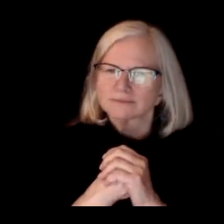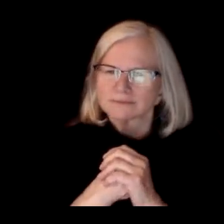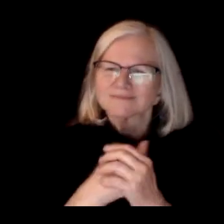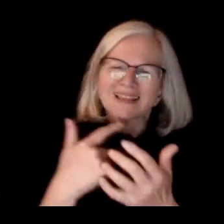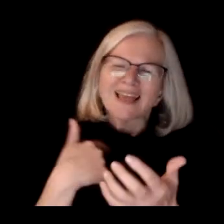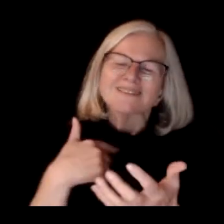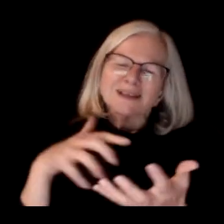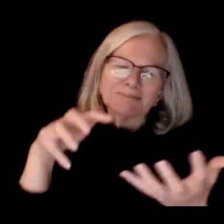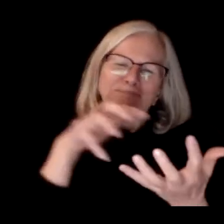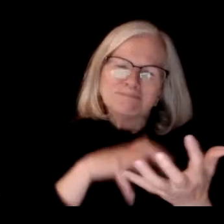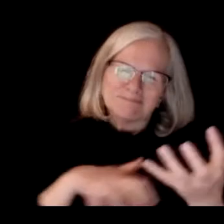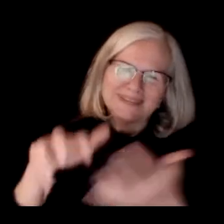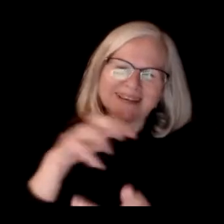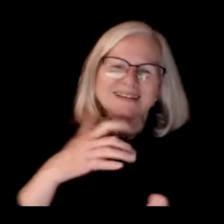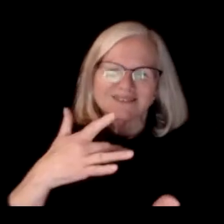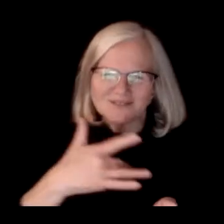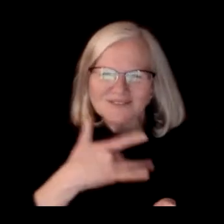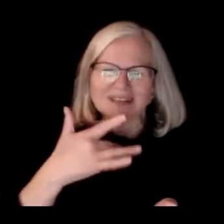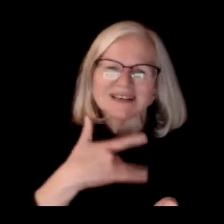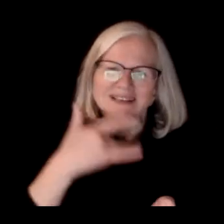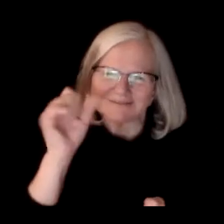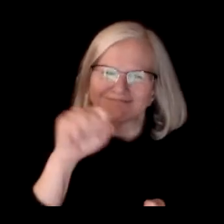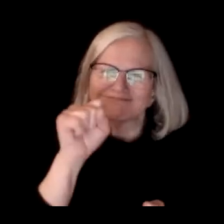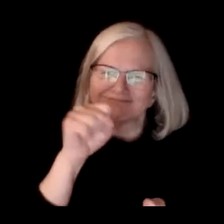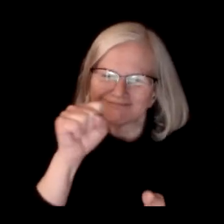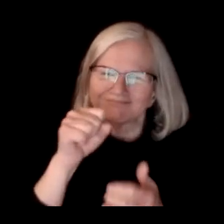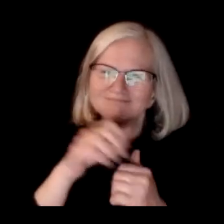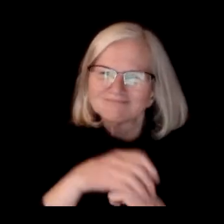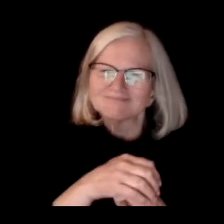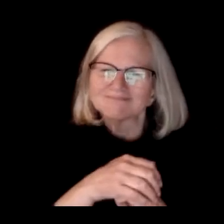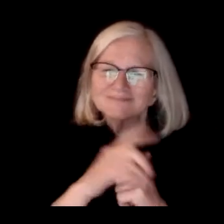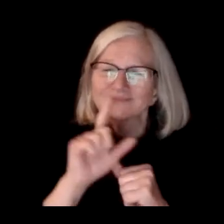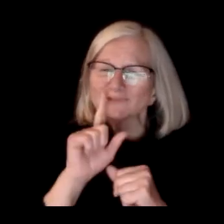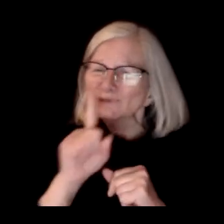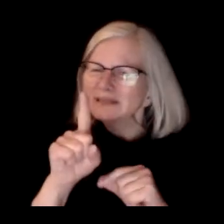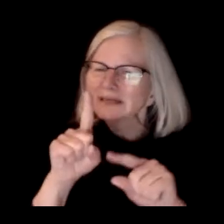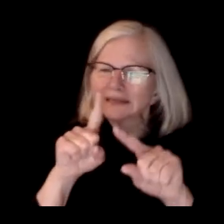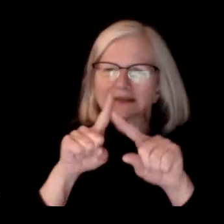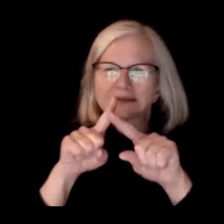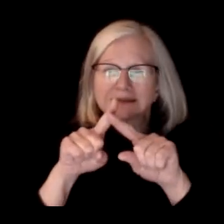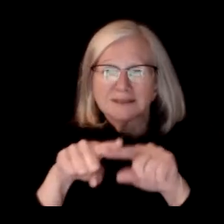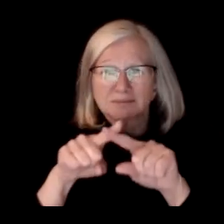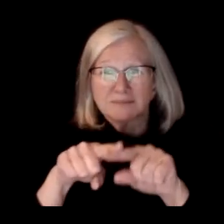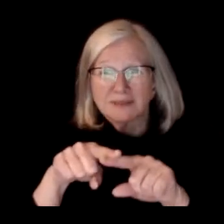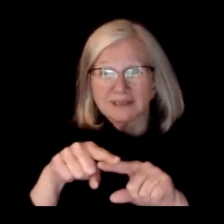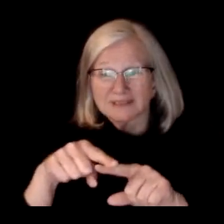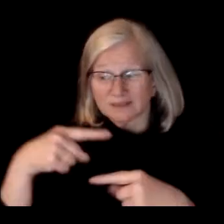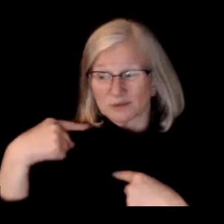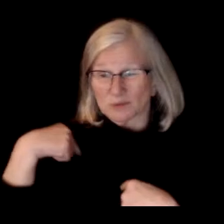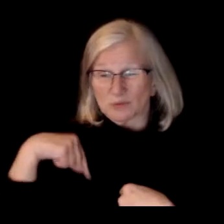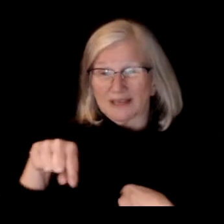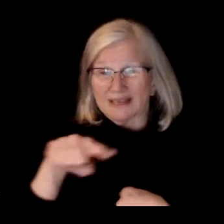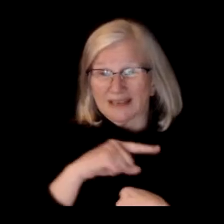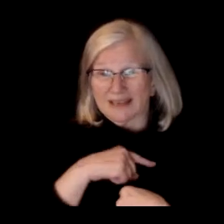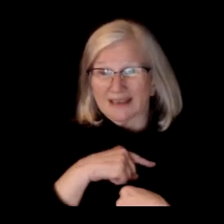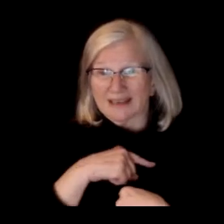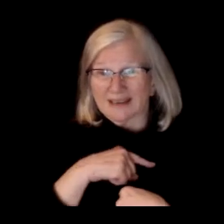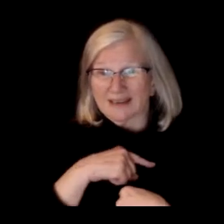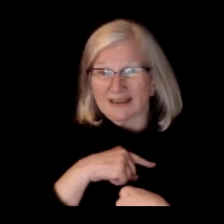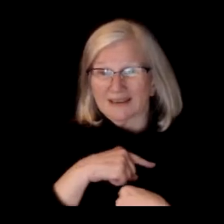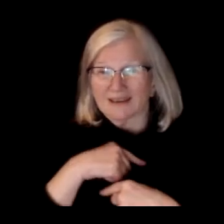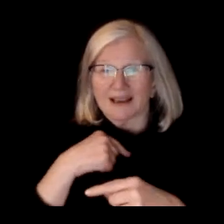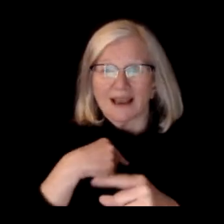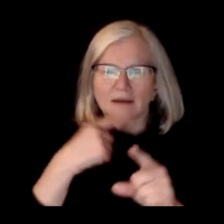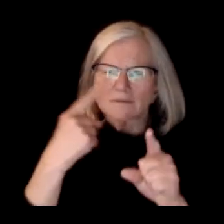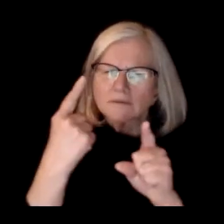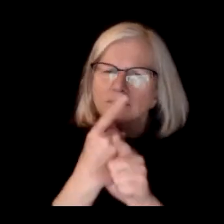certainly, it's incumbent on all of us to make sure that people have accurate information about the effectiveness